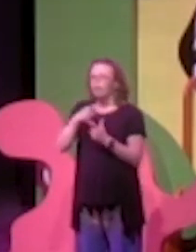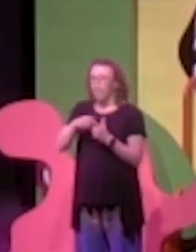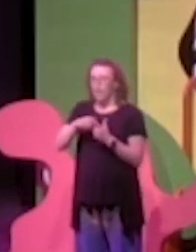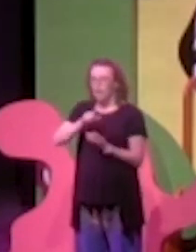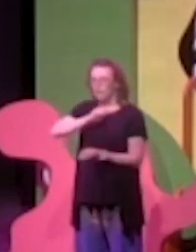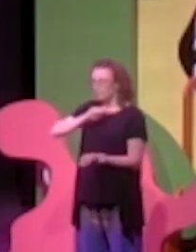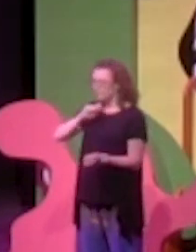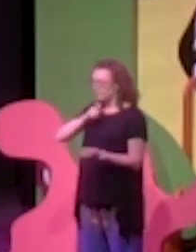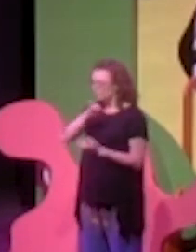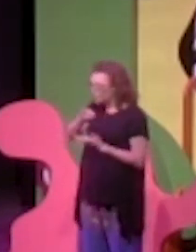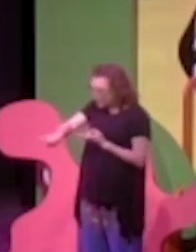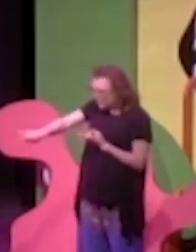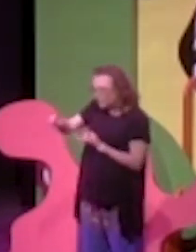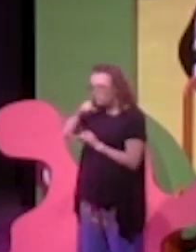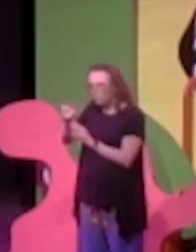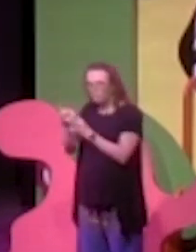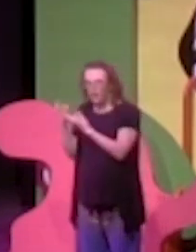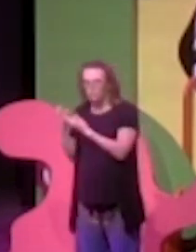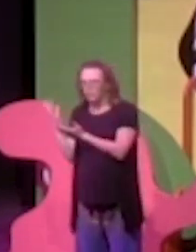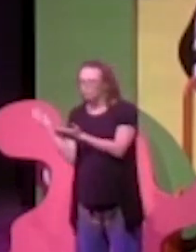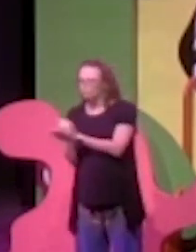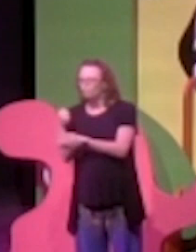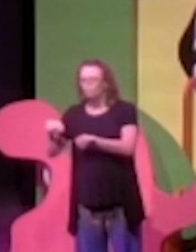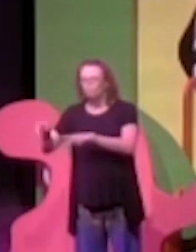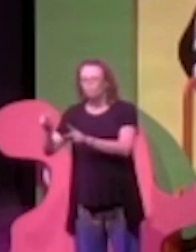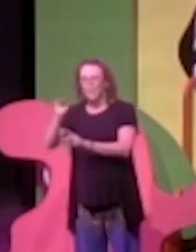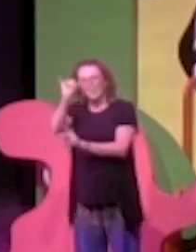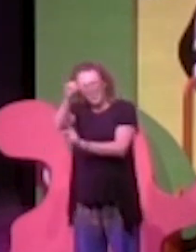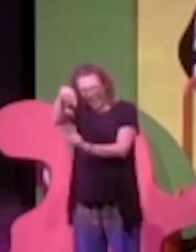me, that's equity.